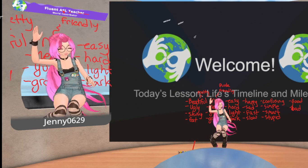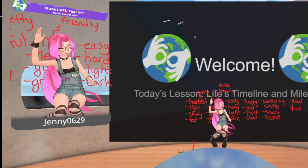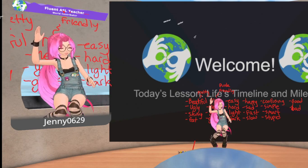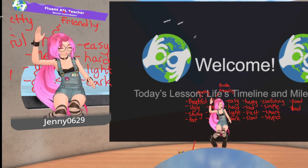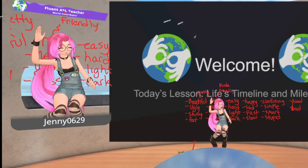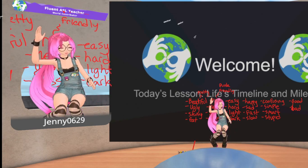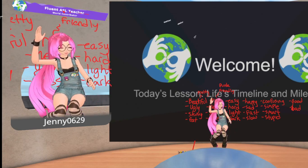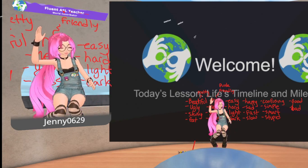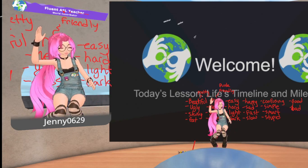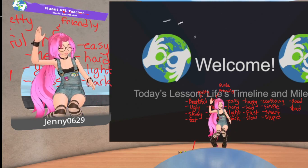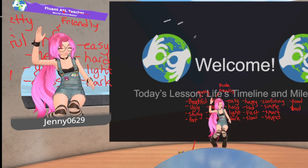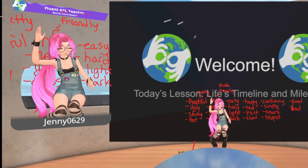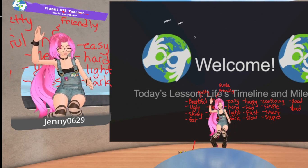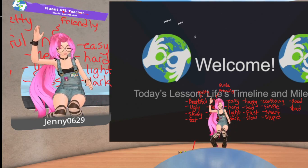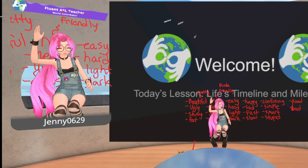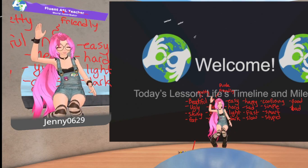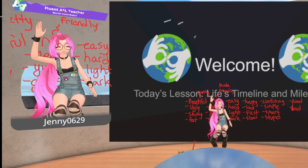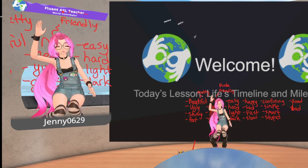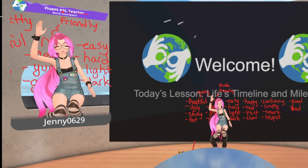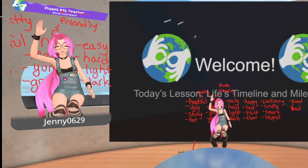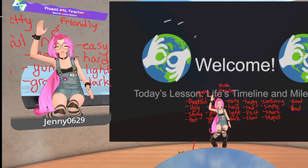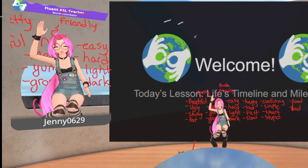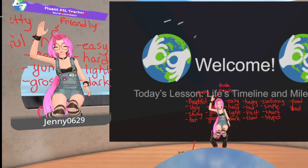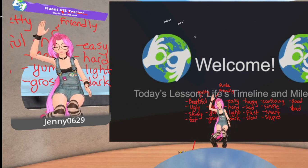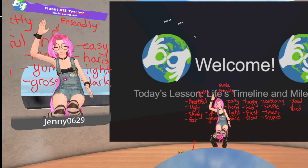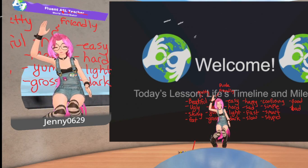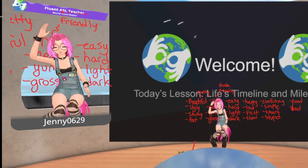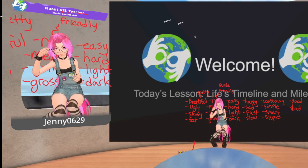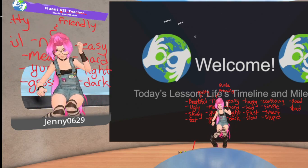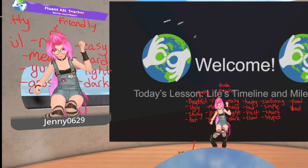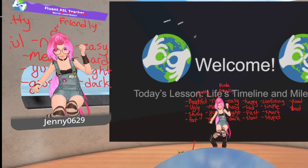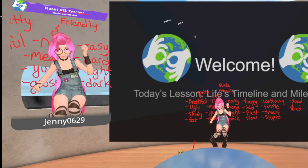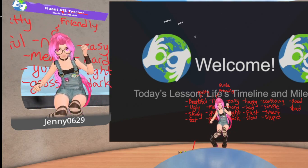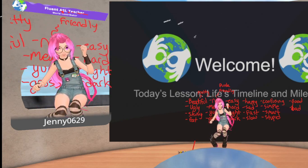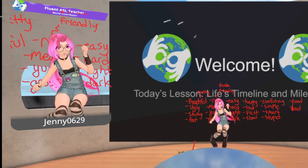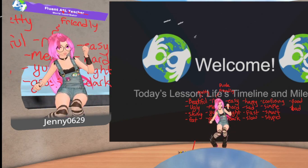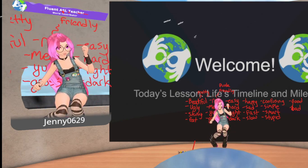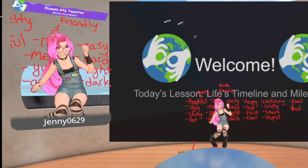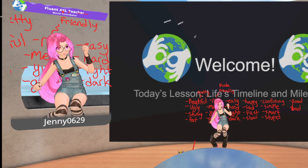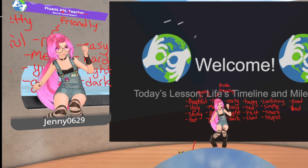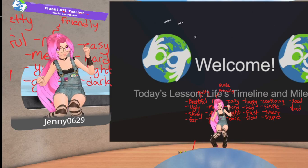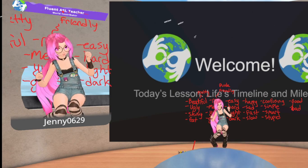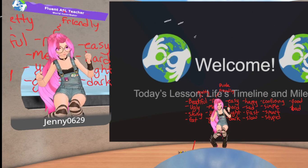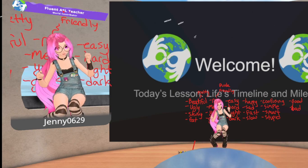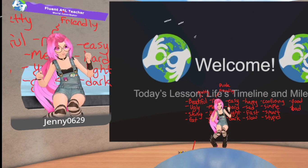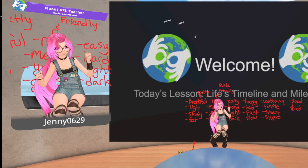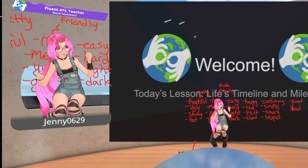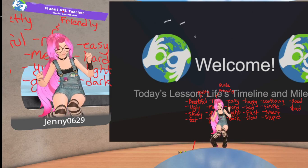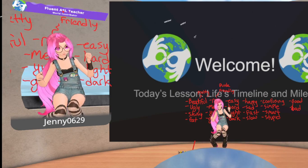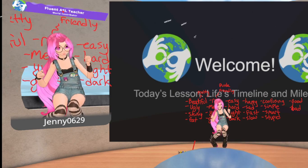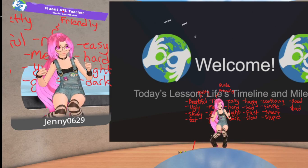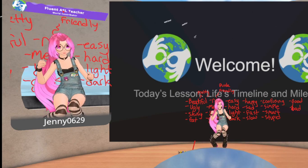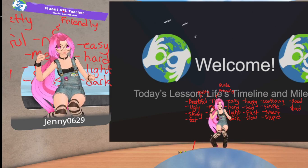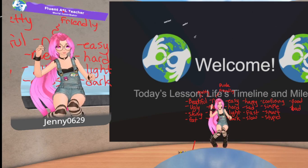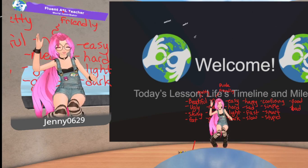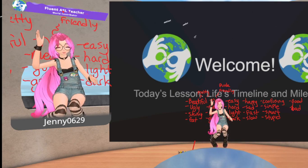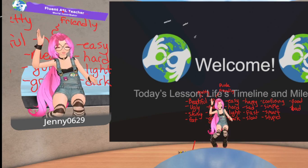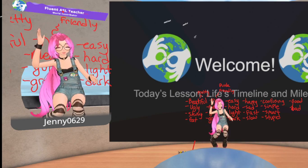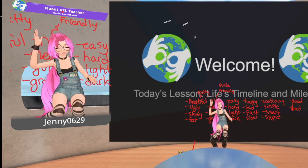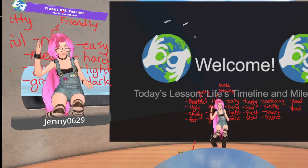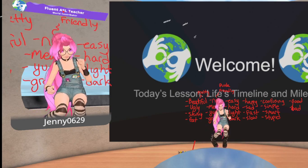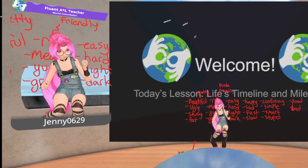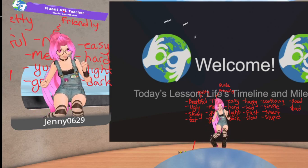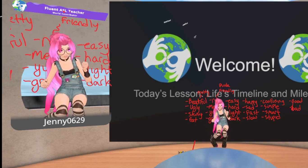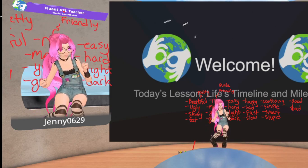mean, you're gonna have two open hands like this, and then go down and up to a fist, right?